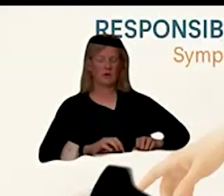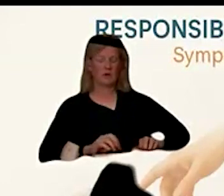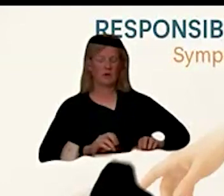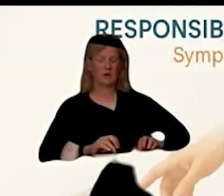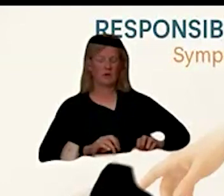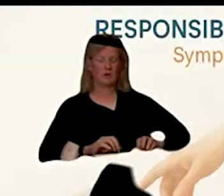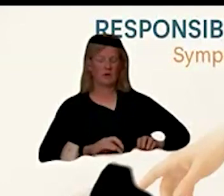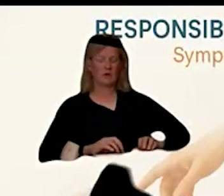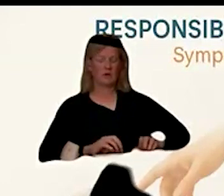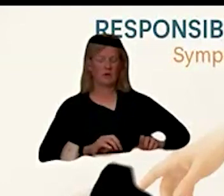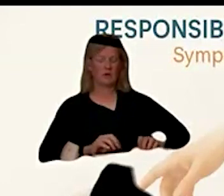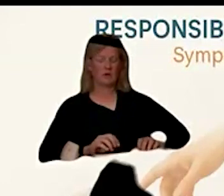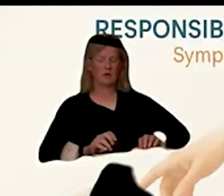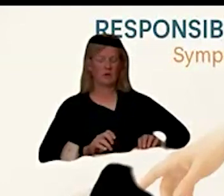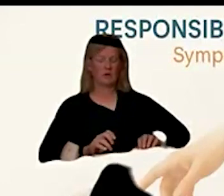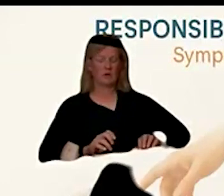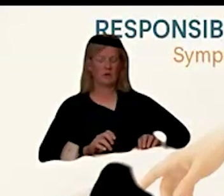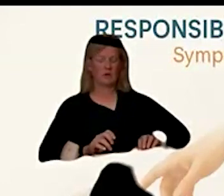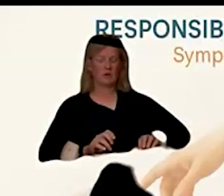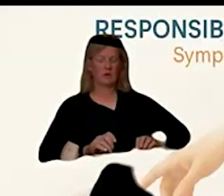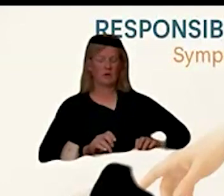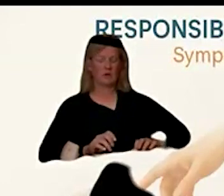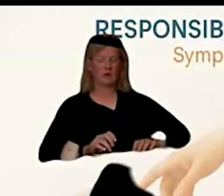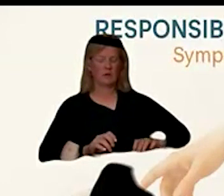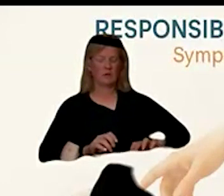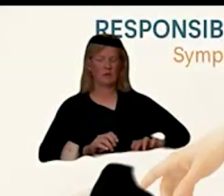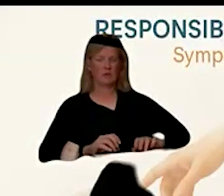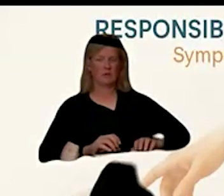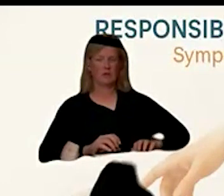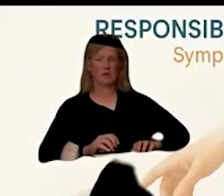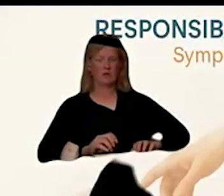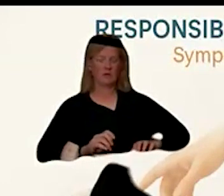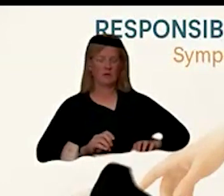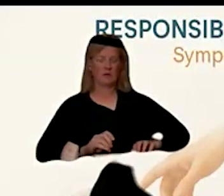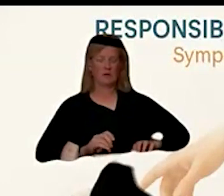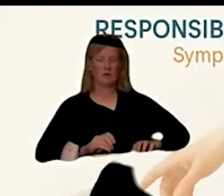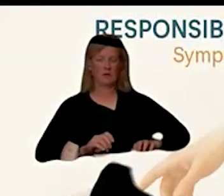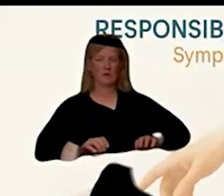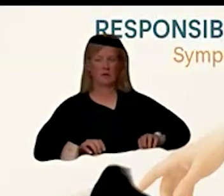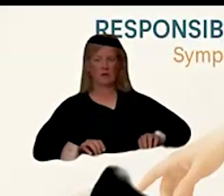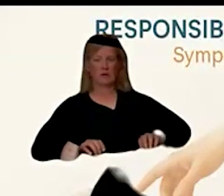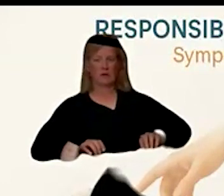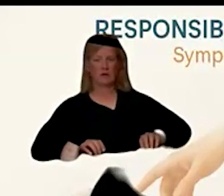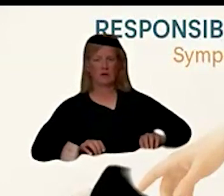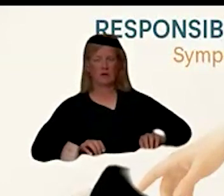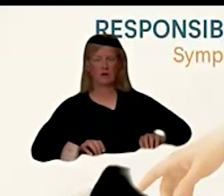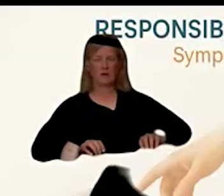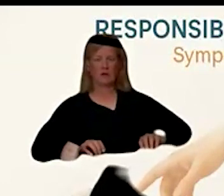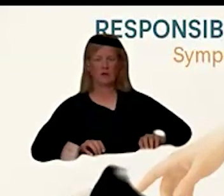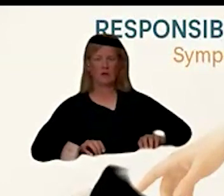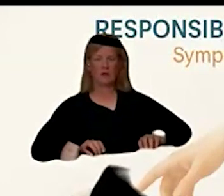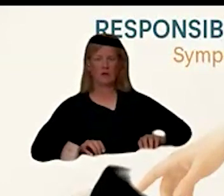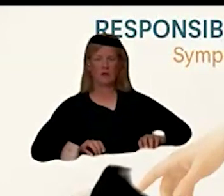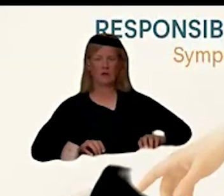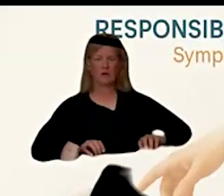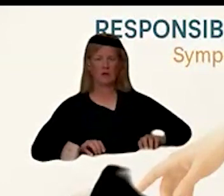Yes, I your tried to last fix work. unfrozen moment. I'm sorry, I managed to make it completely black.